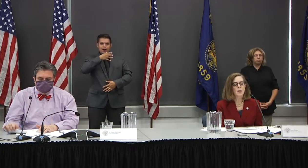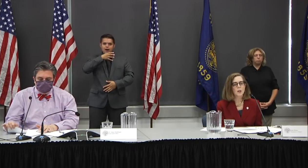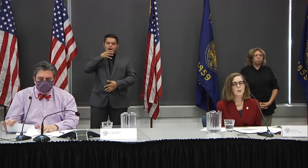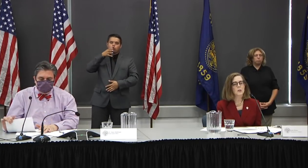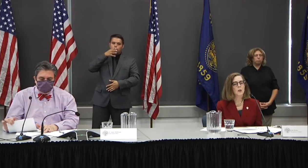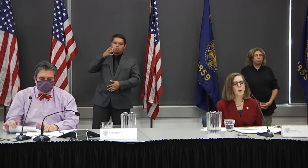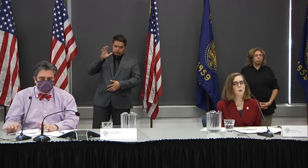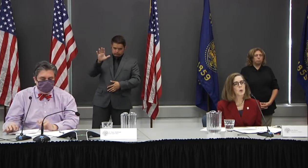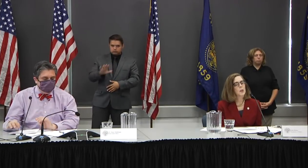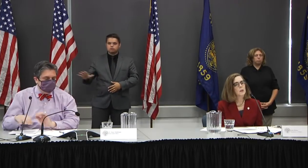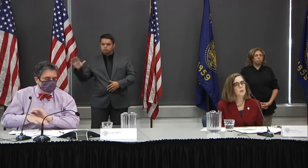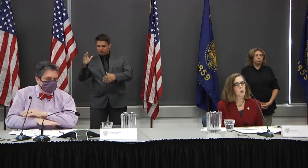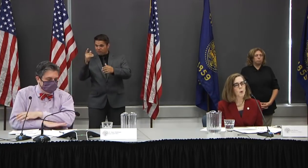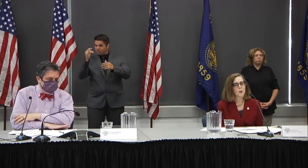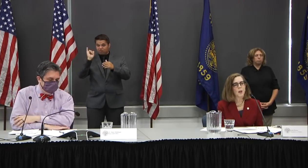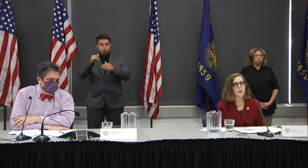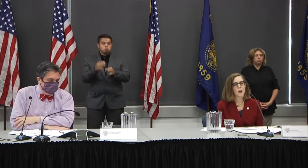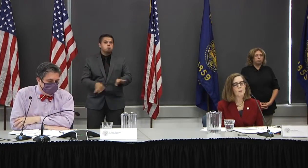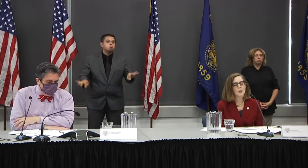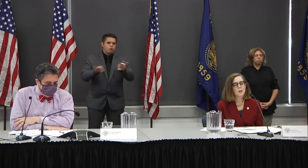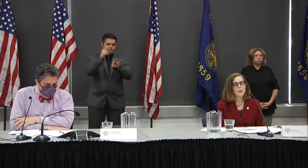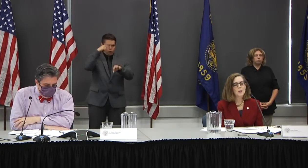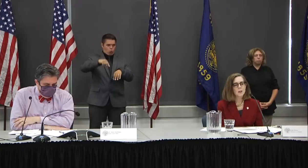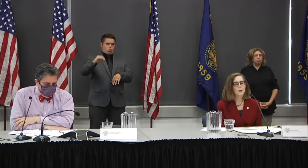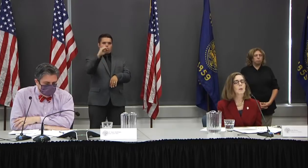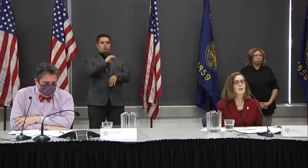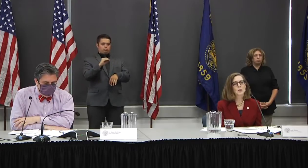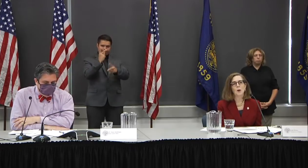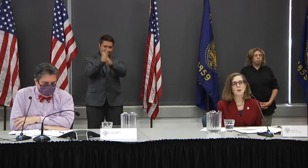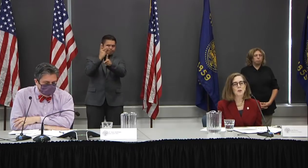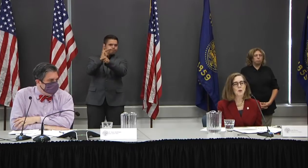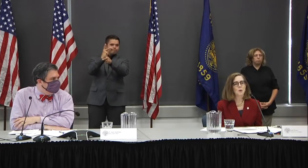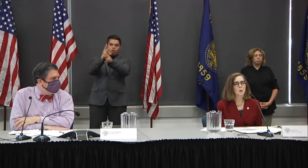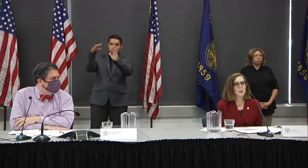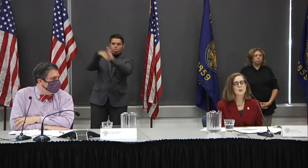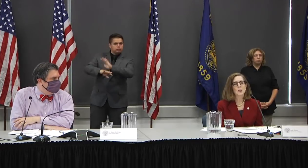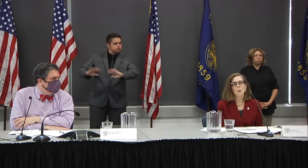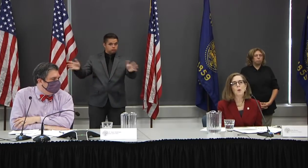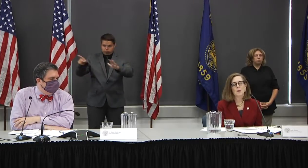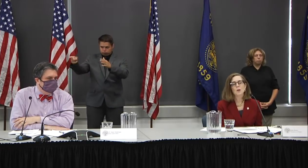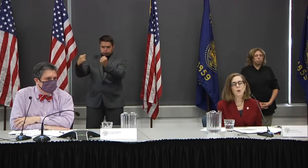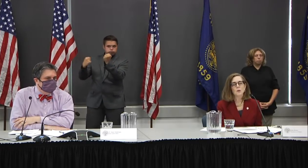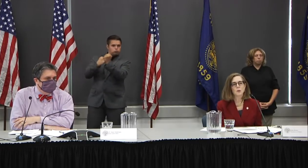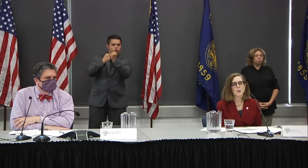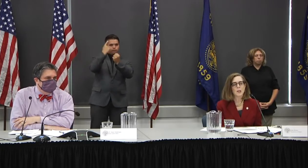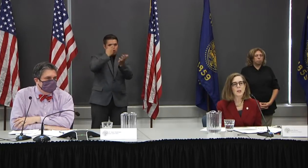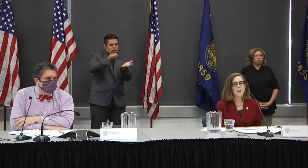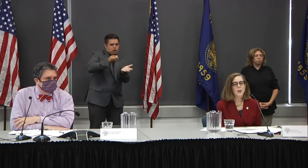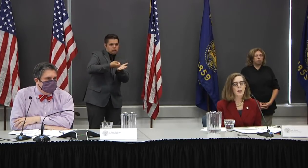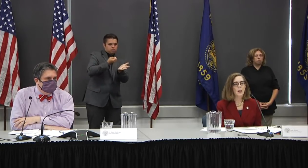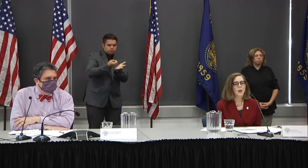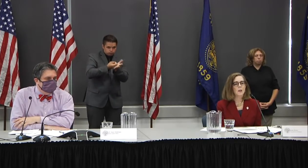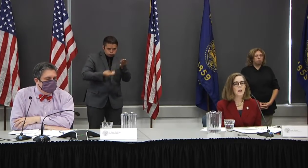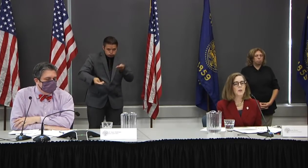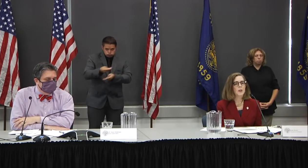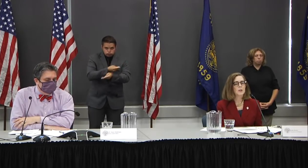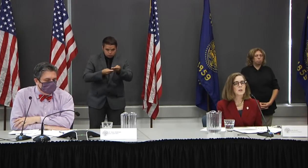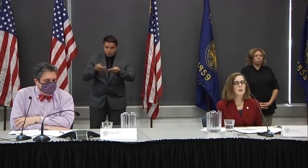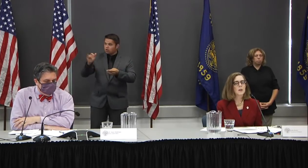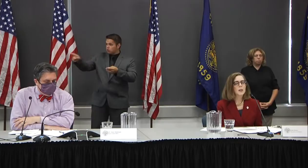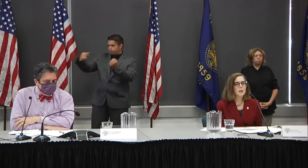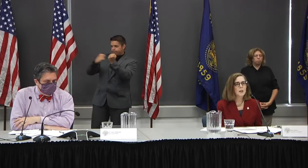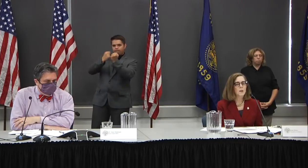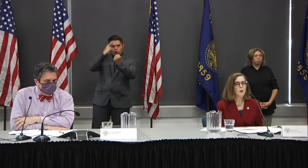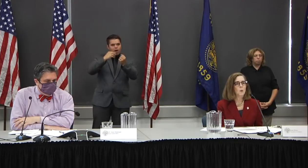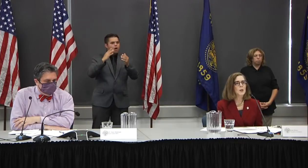Oregon. It's critically important economically, but it's also critically important culturally. And I think